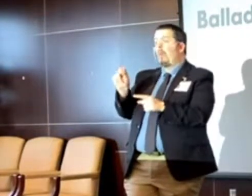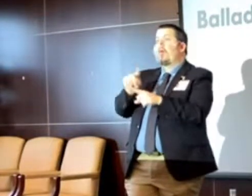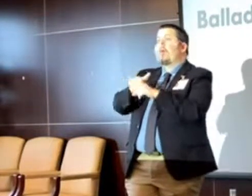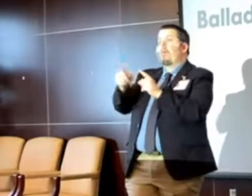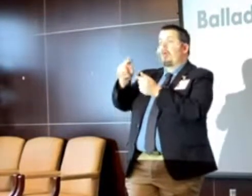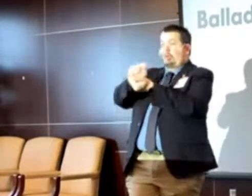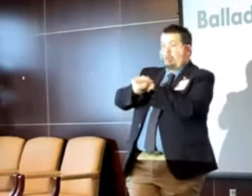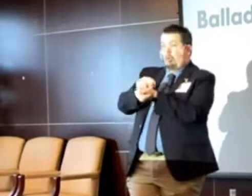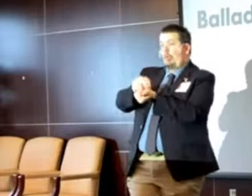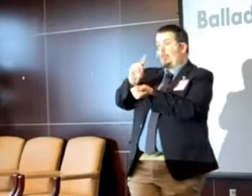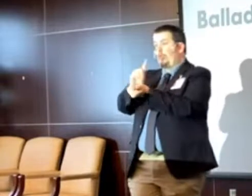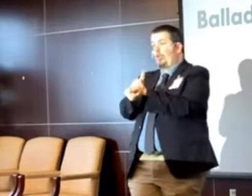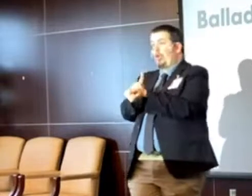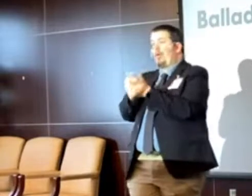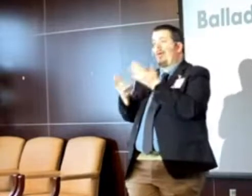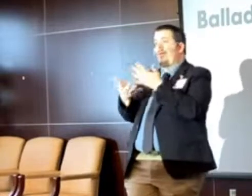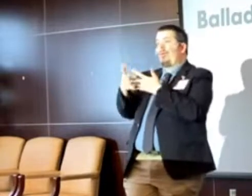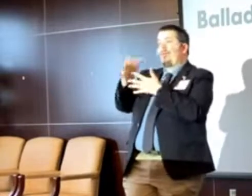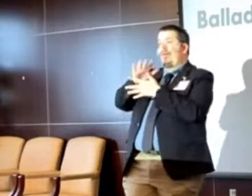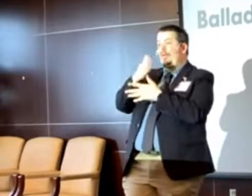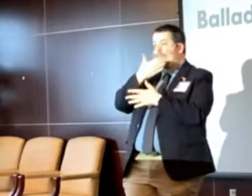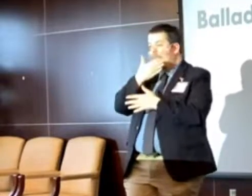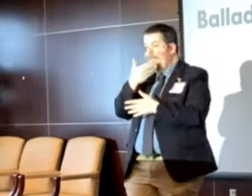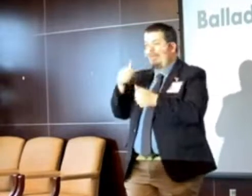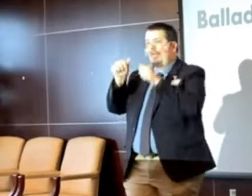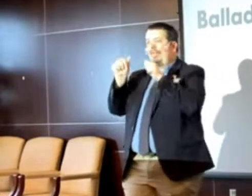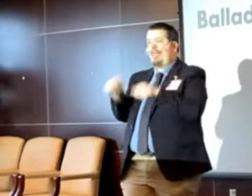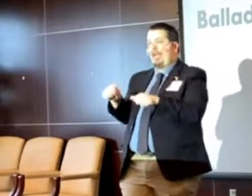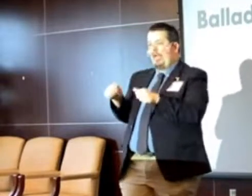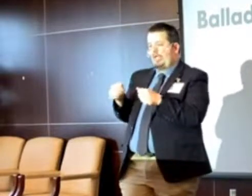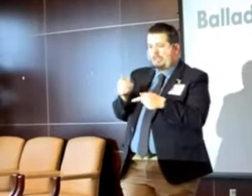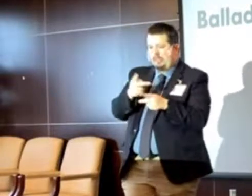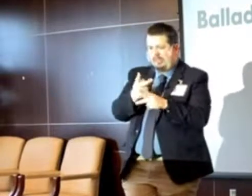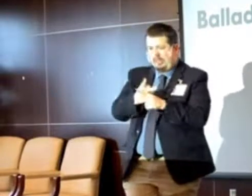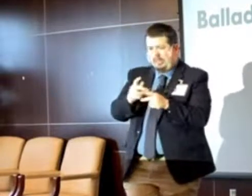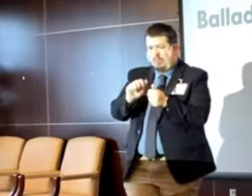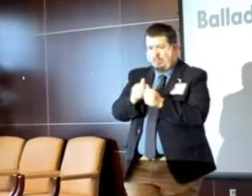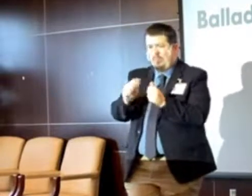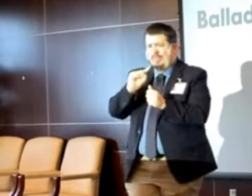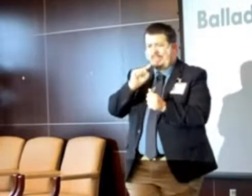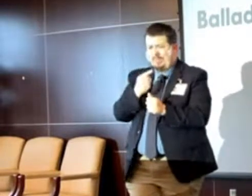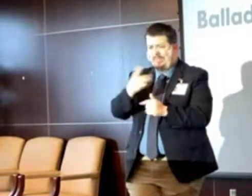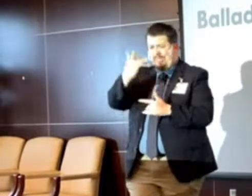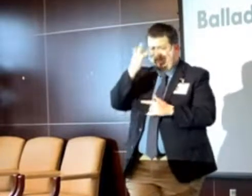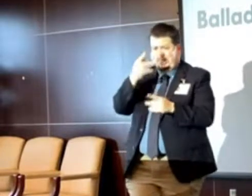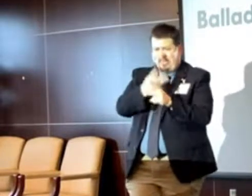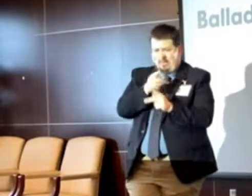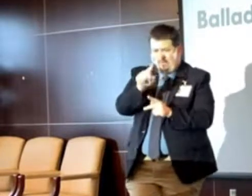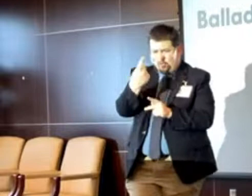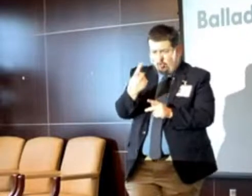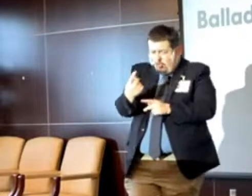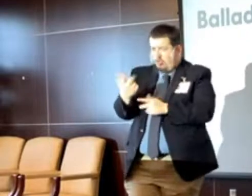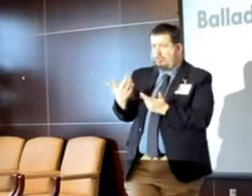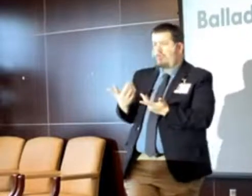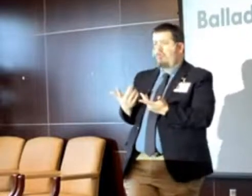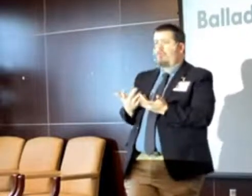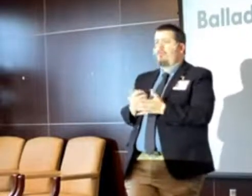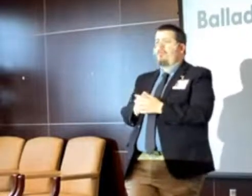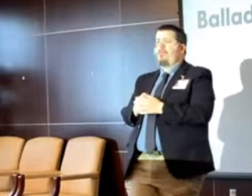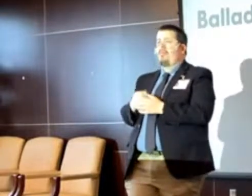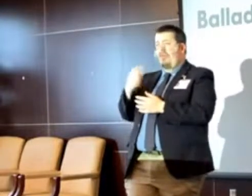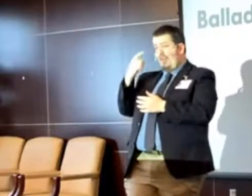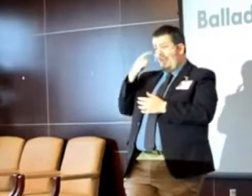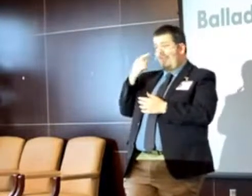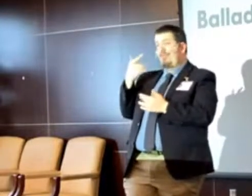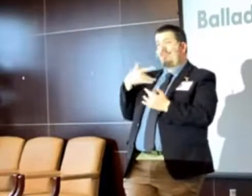our nurses and doctors are prioritizing the best they can to take care of the people who are most acute and most at risk. We've been, I think,